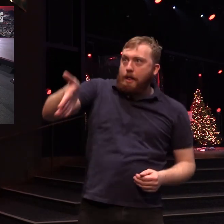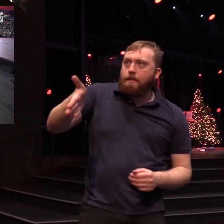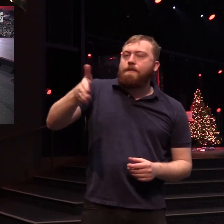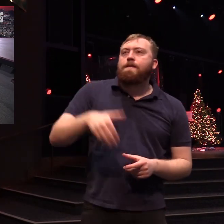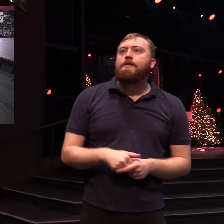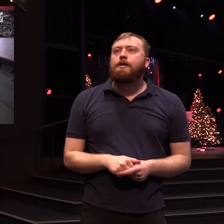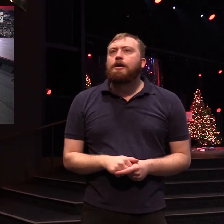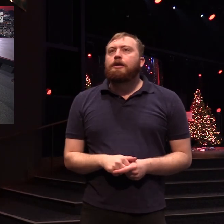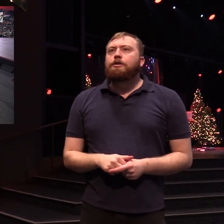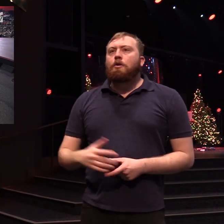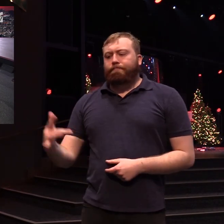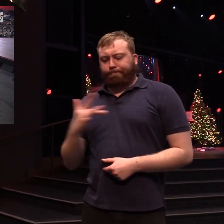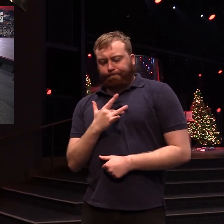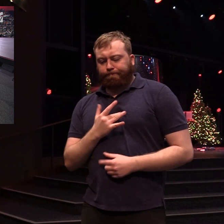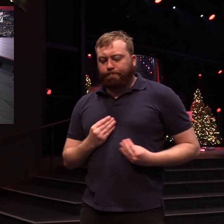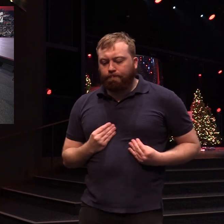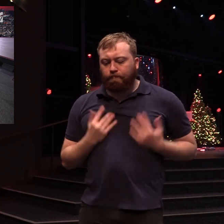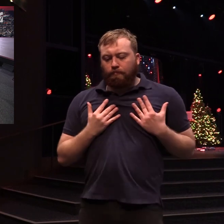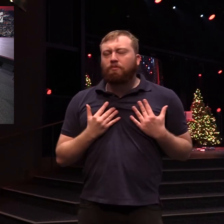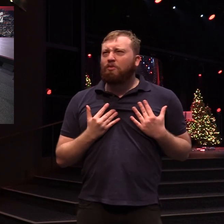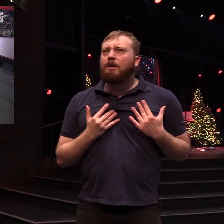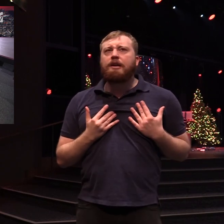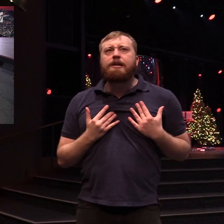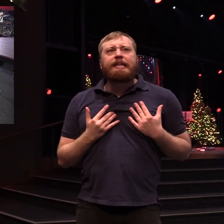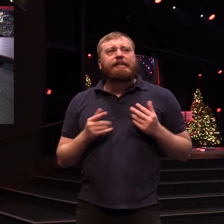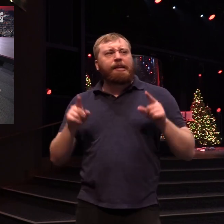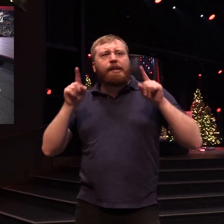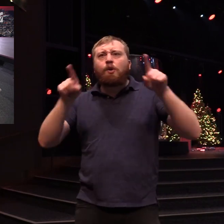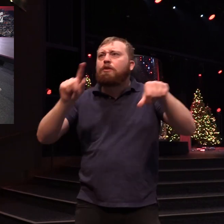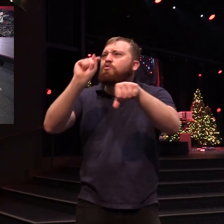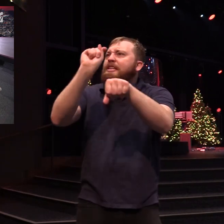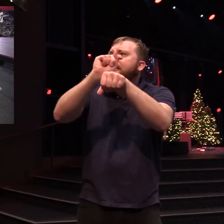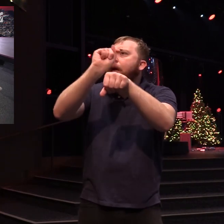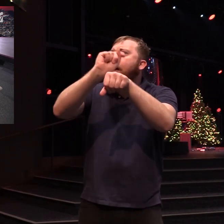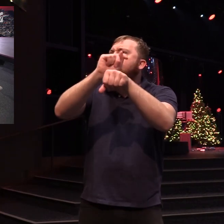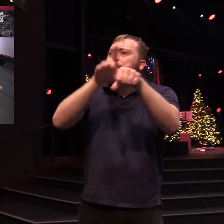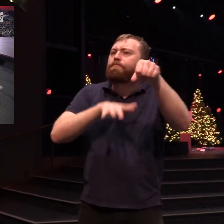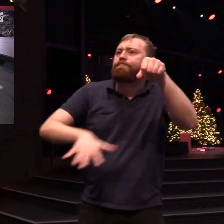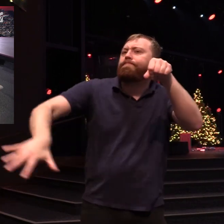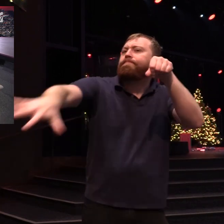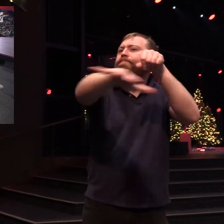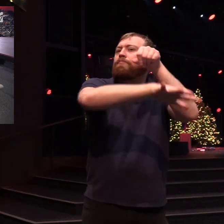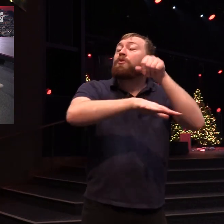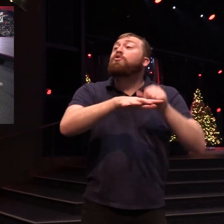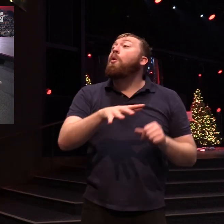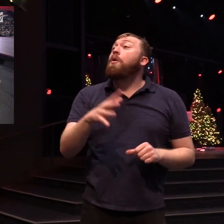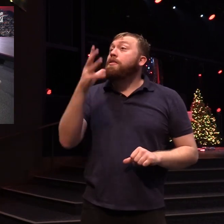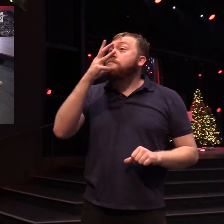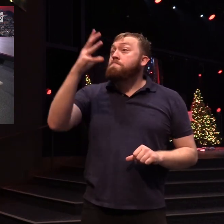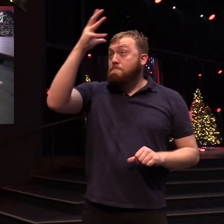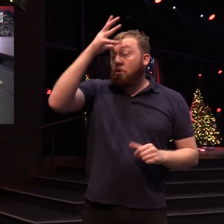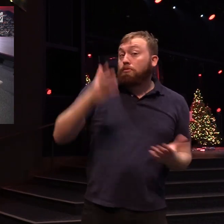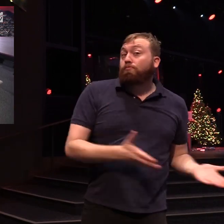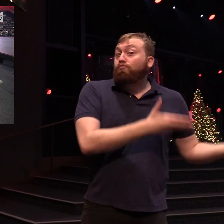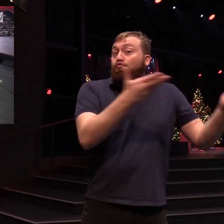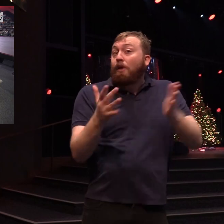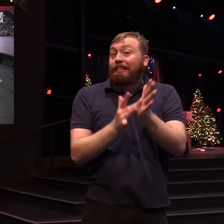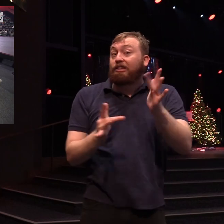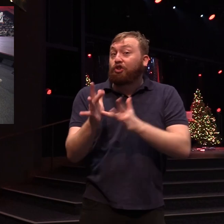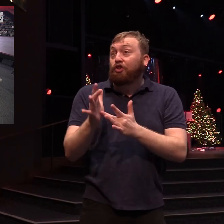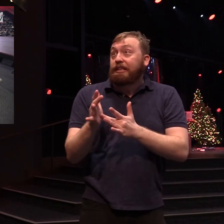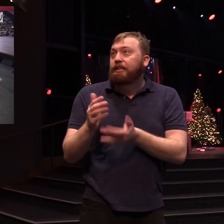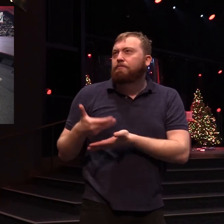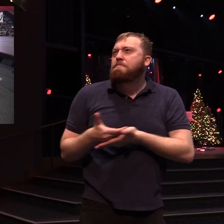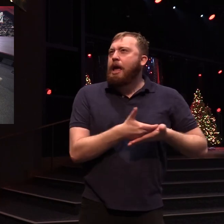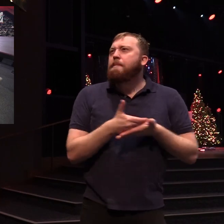Moved by the Spirit, he went into the temple courts. When the parents brought in the child Jesus to do for him what the custom